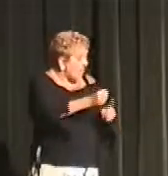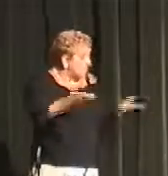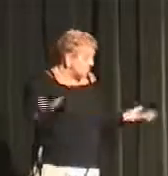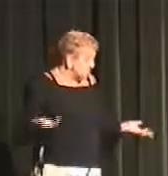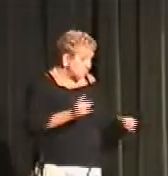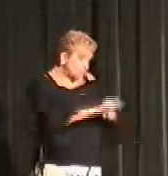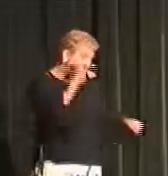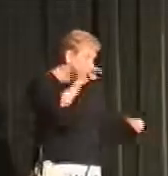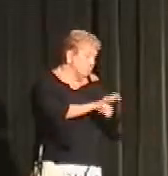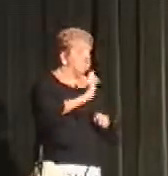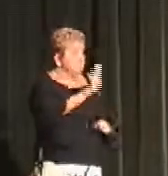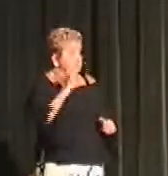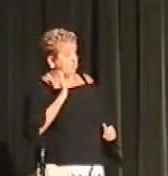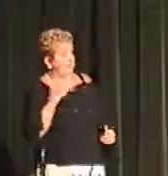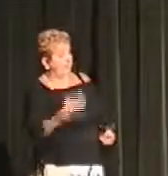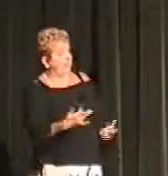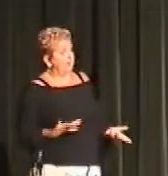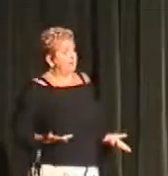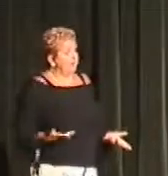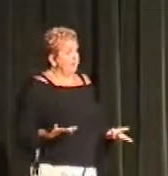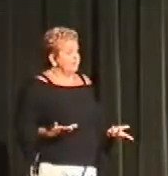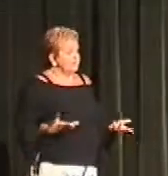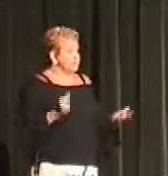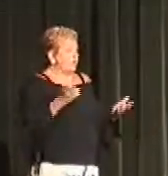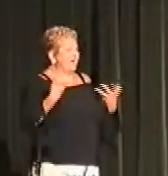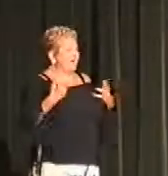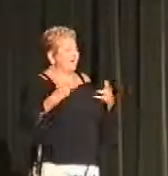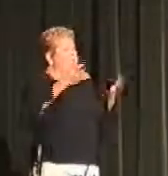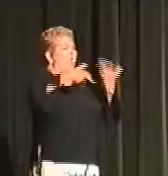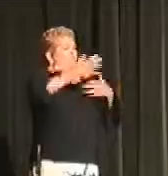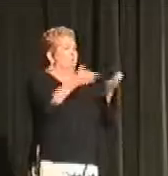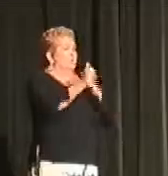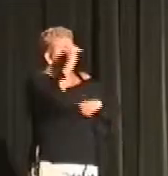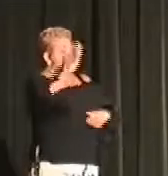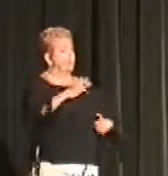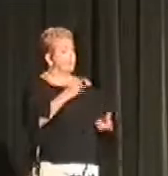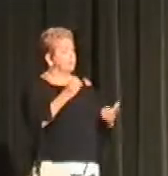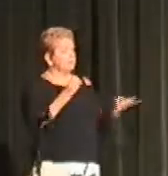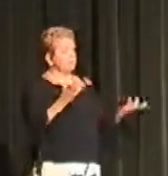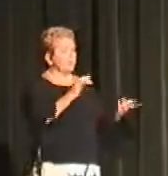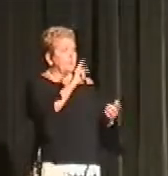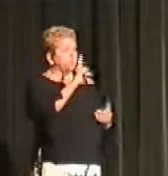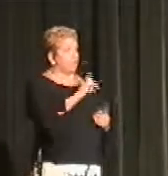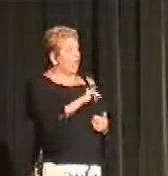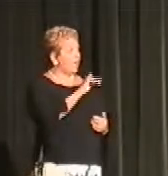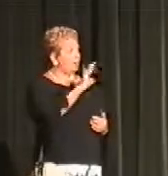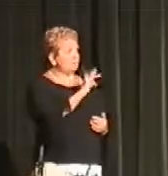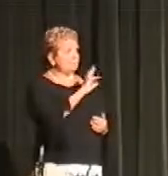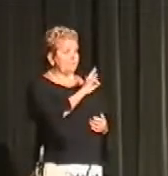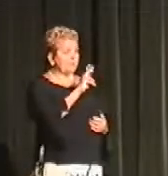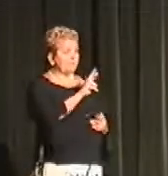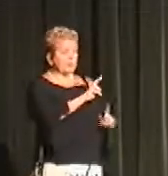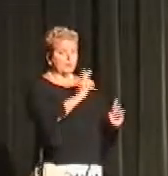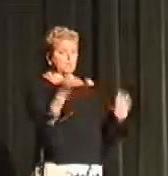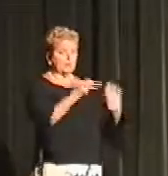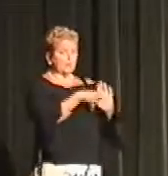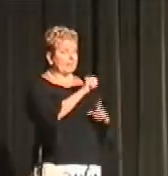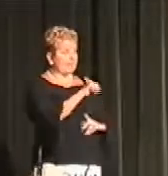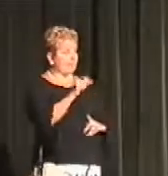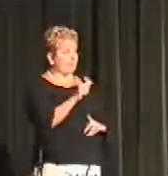were probably violent. They scared me. I didn't want anything to do with them either. And so I had a problem, because in July of 1972, when I came to Alcoholics Anonymous, all they had were